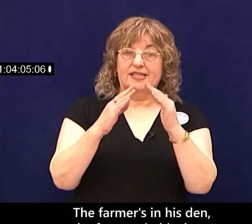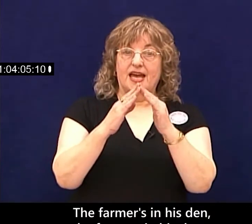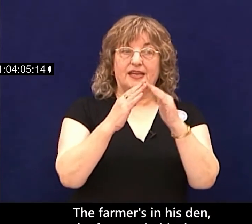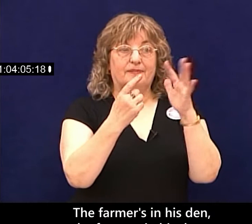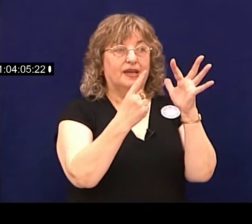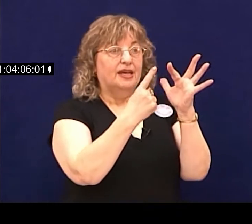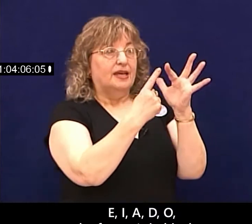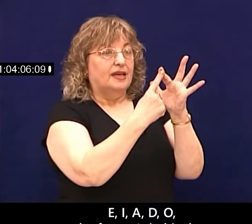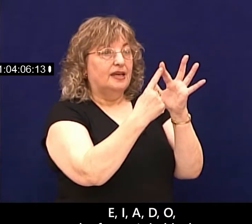den.